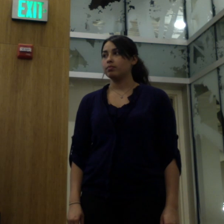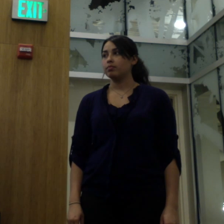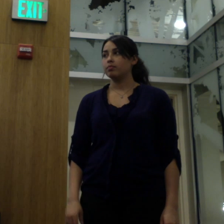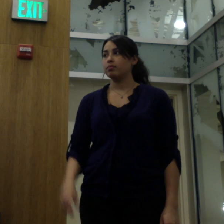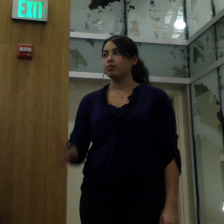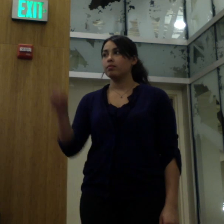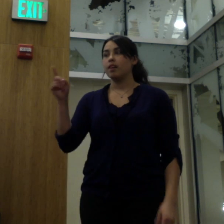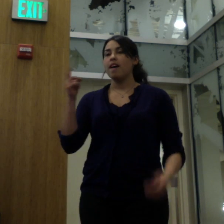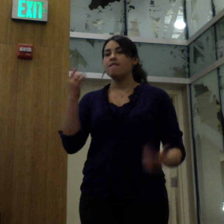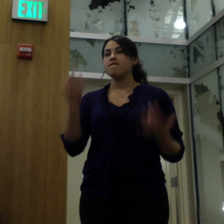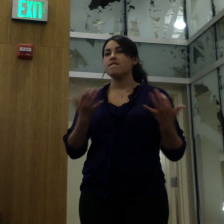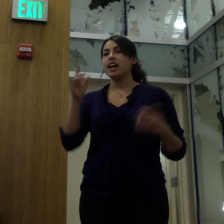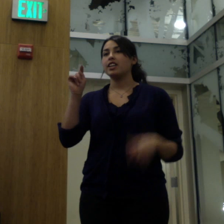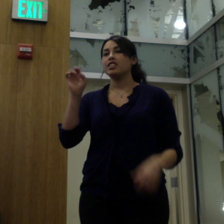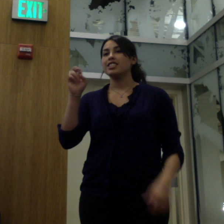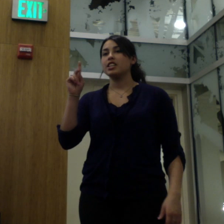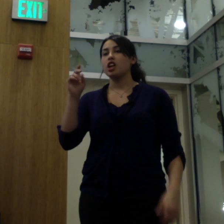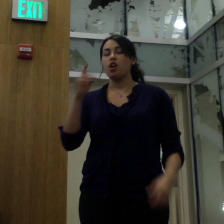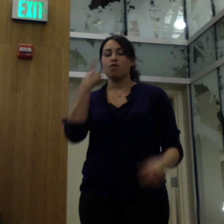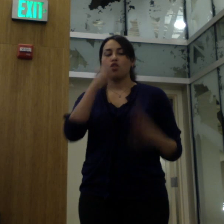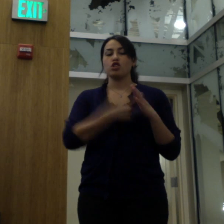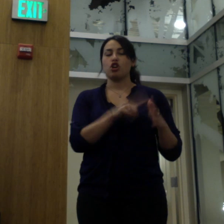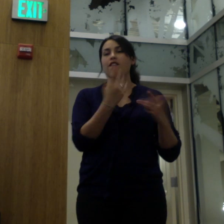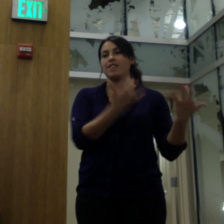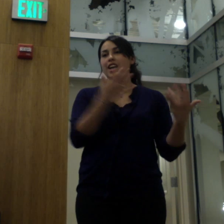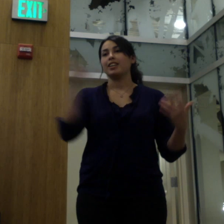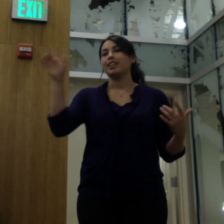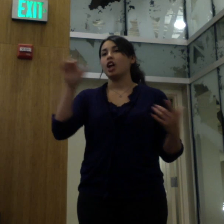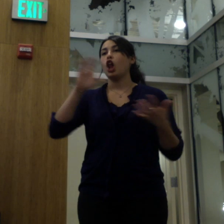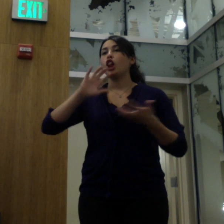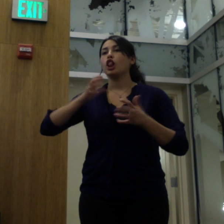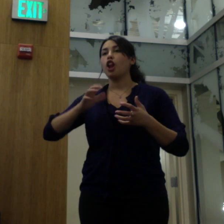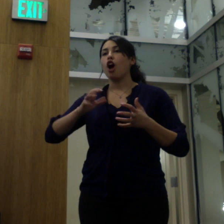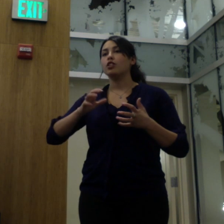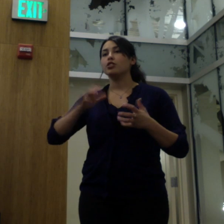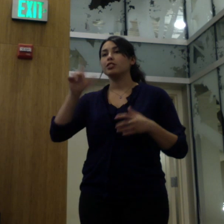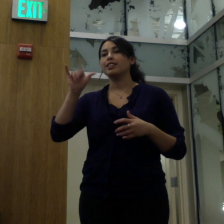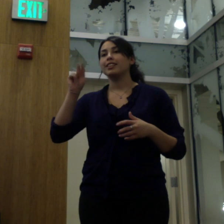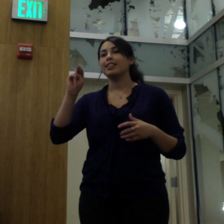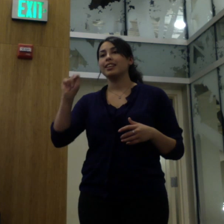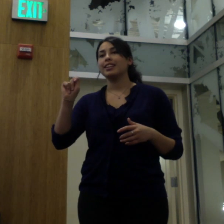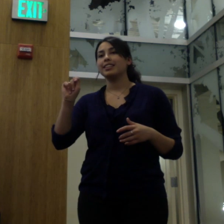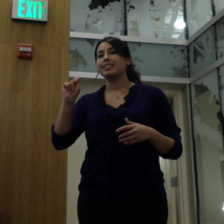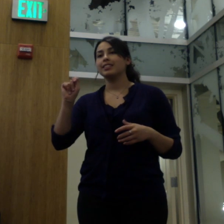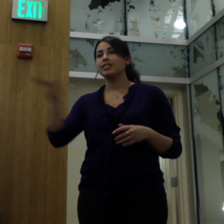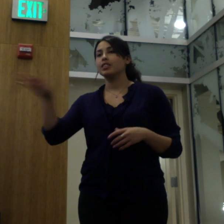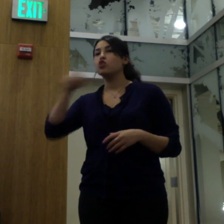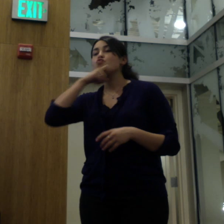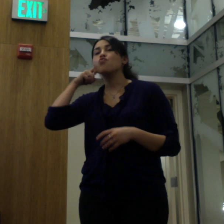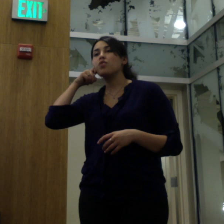Fire tinder, laundry lint. I just keep this from the dryer.